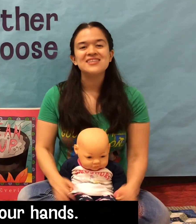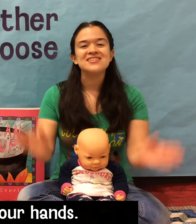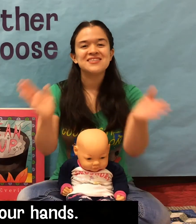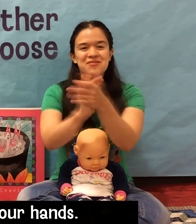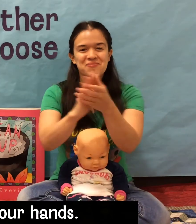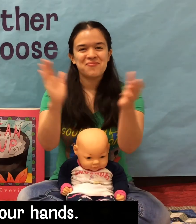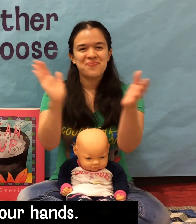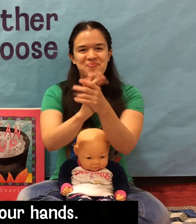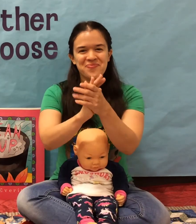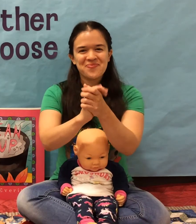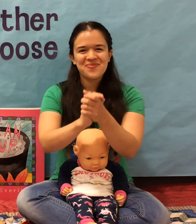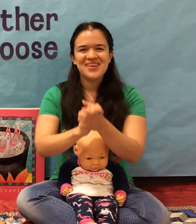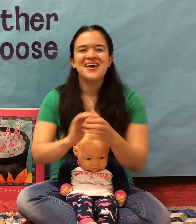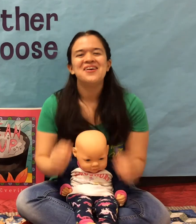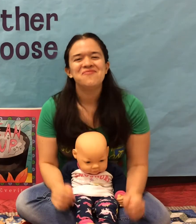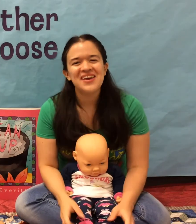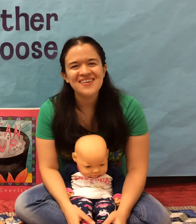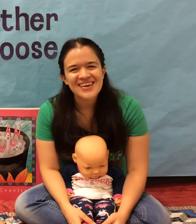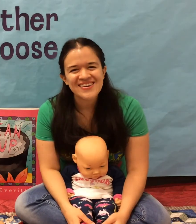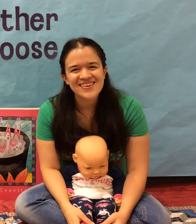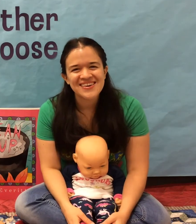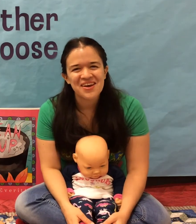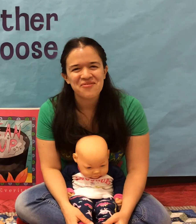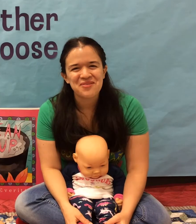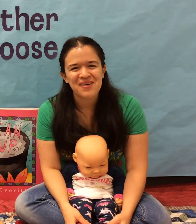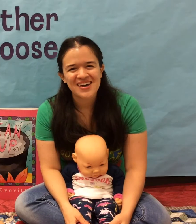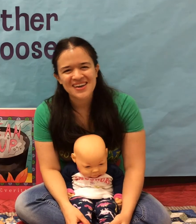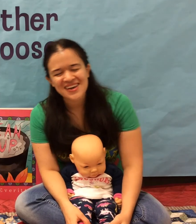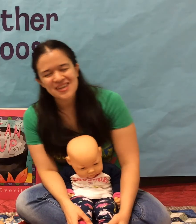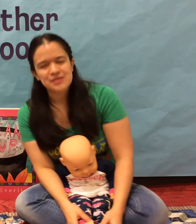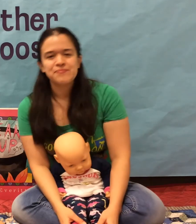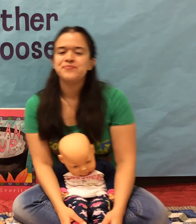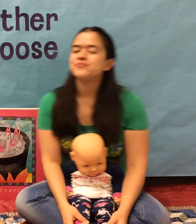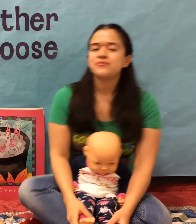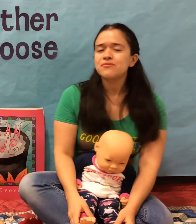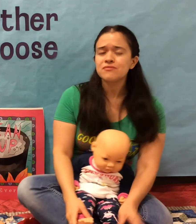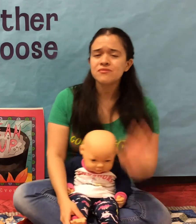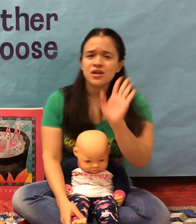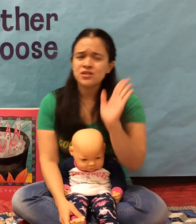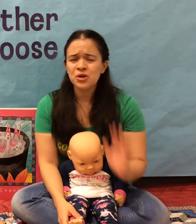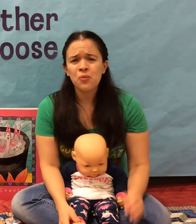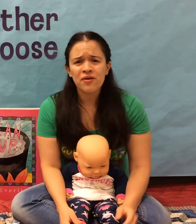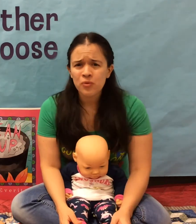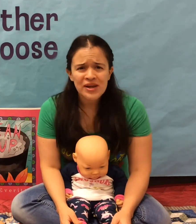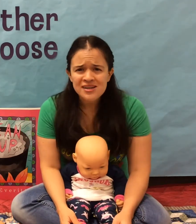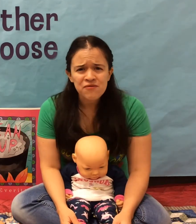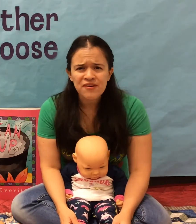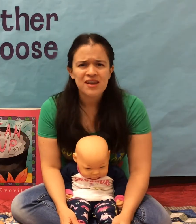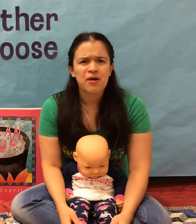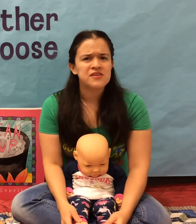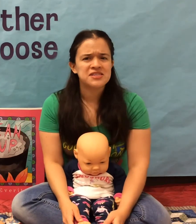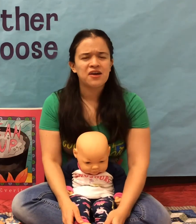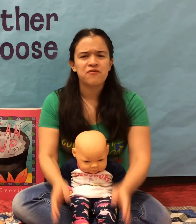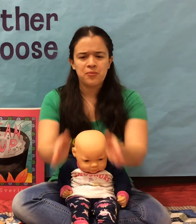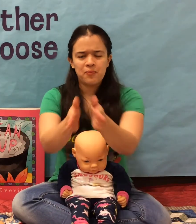hands. Very good, everybody. Don't worry, we didn't forget about the sign for